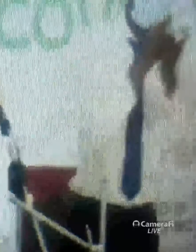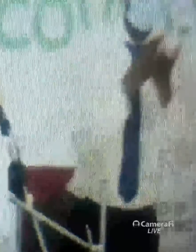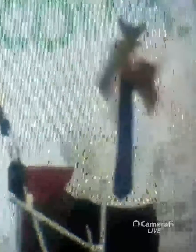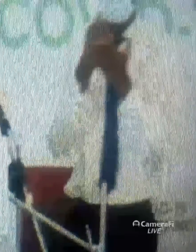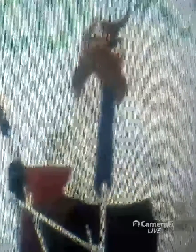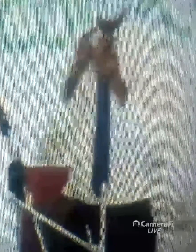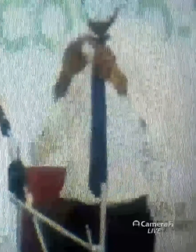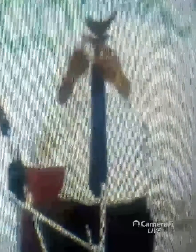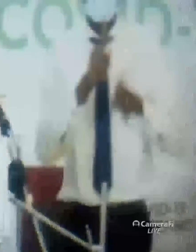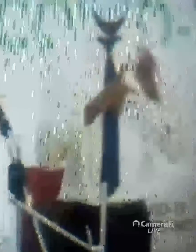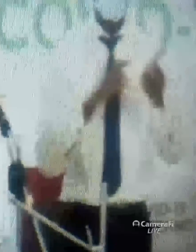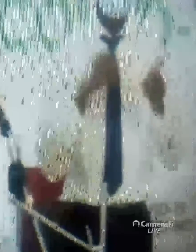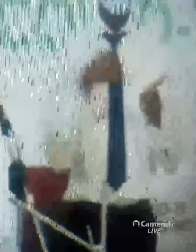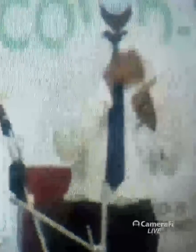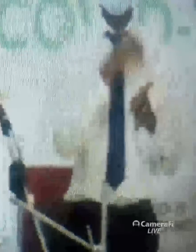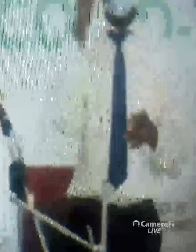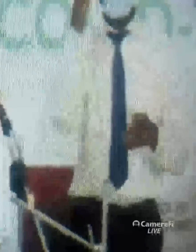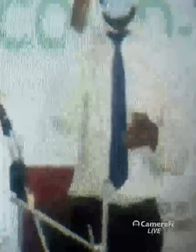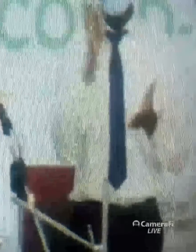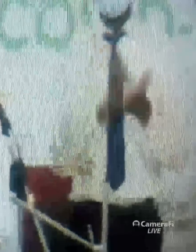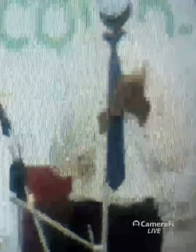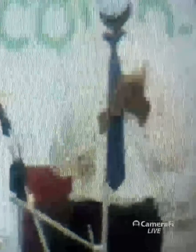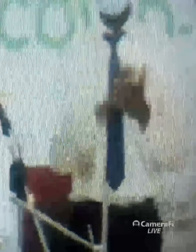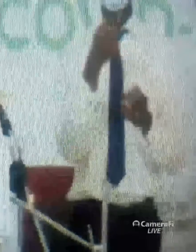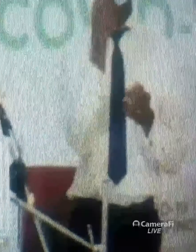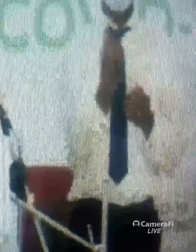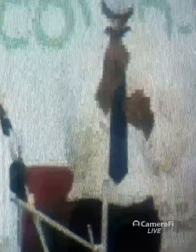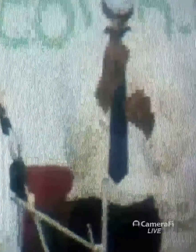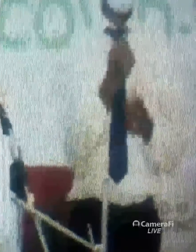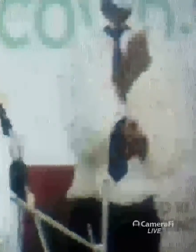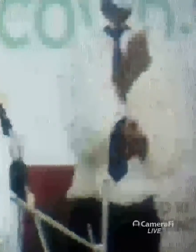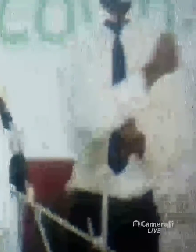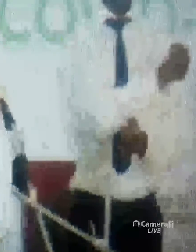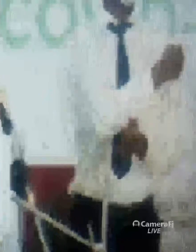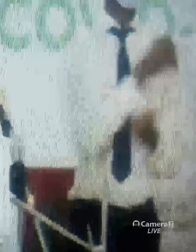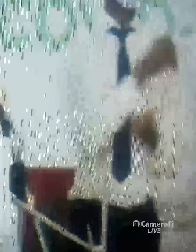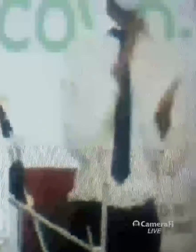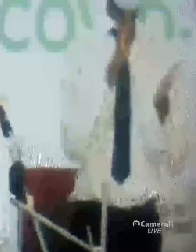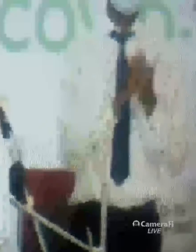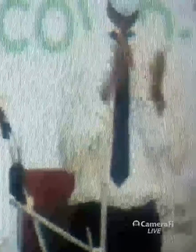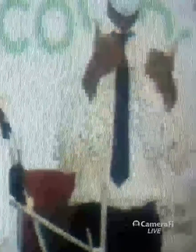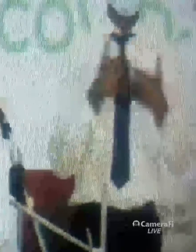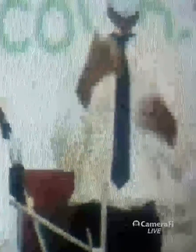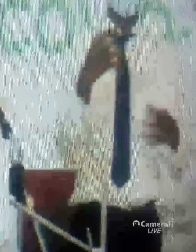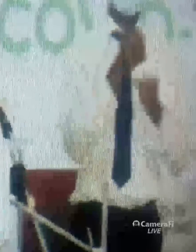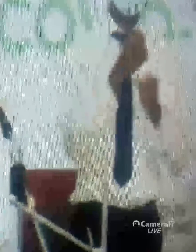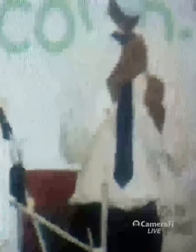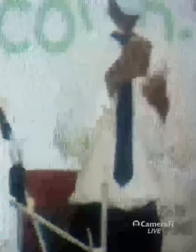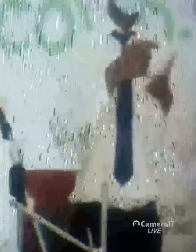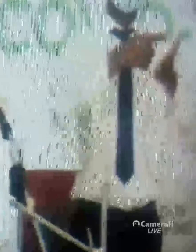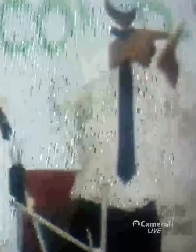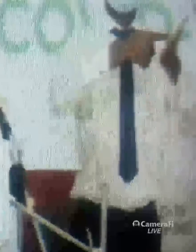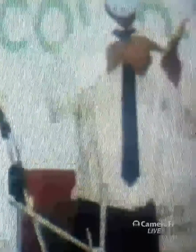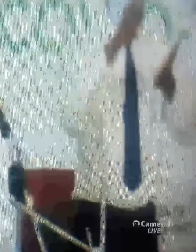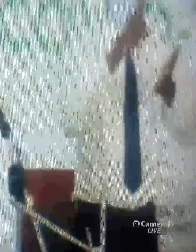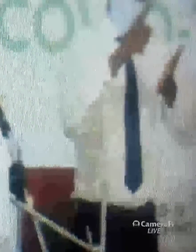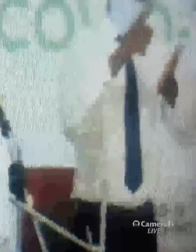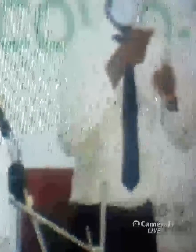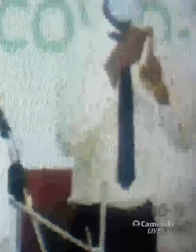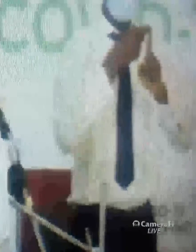mindful that it is only vaccines that have gotten approval from stringent